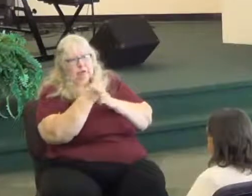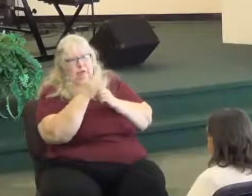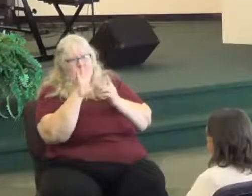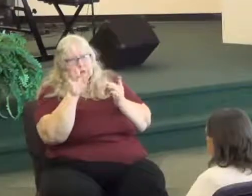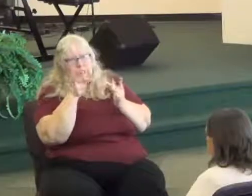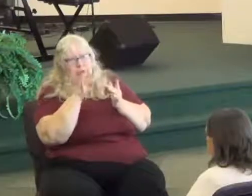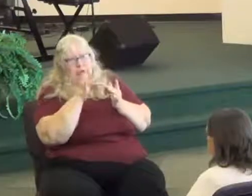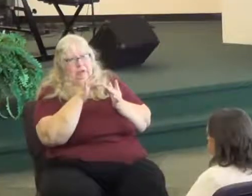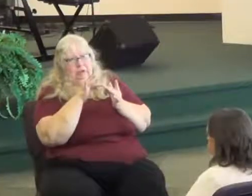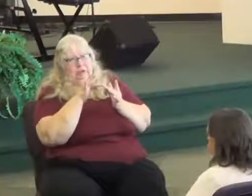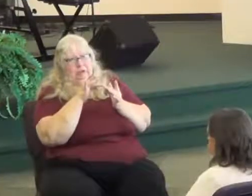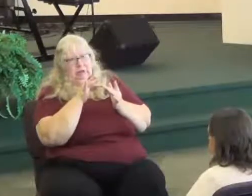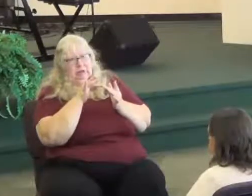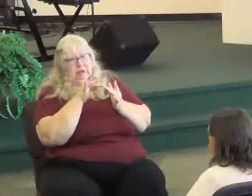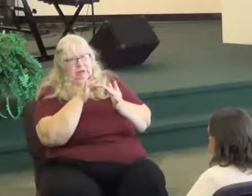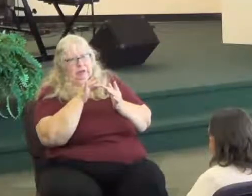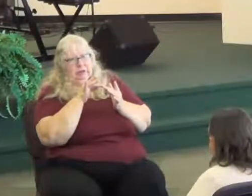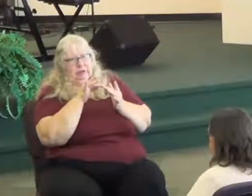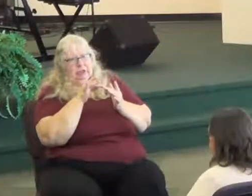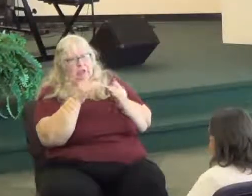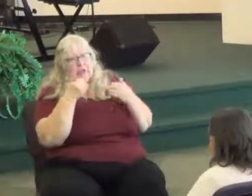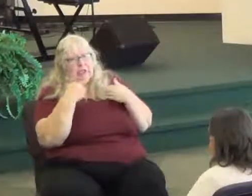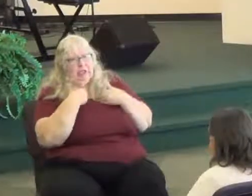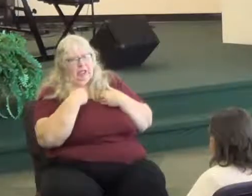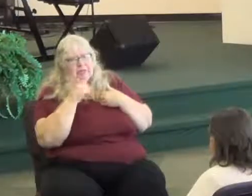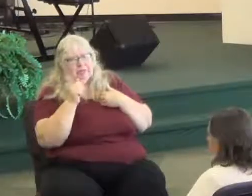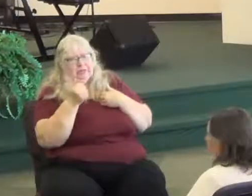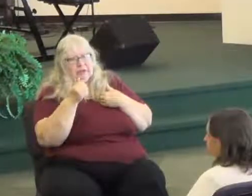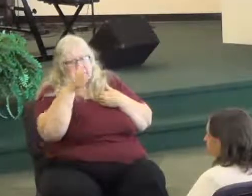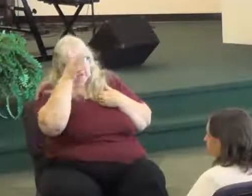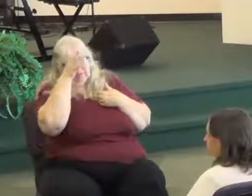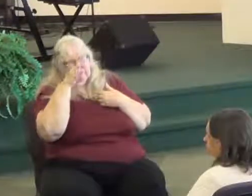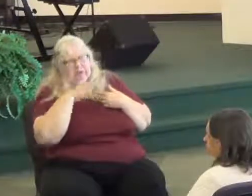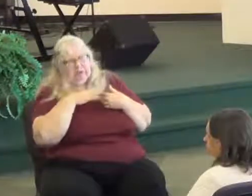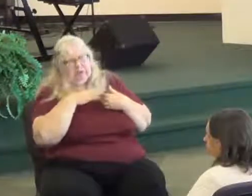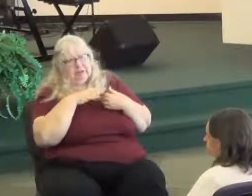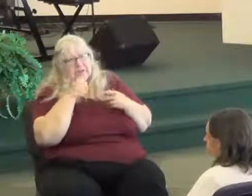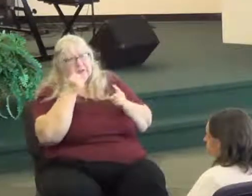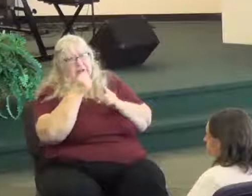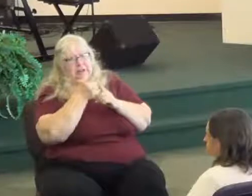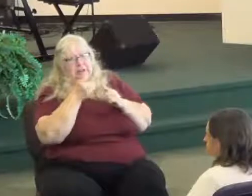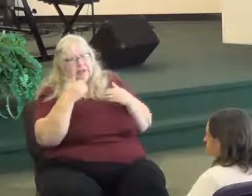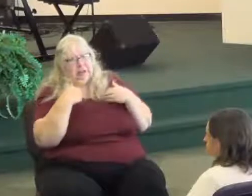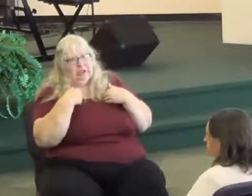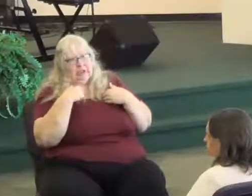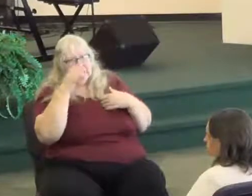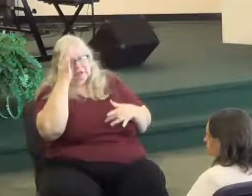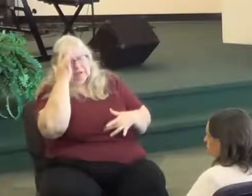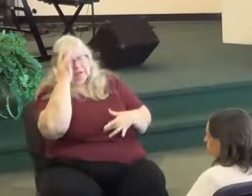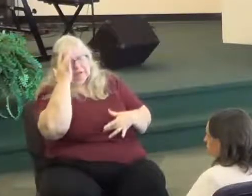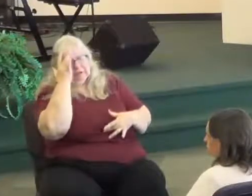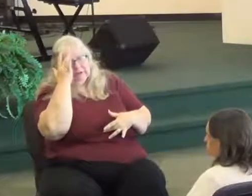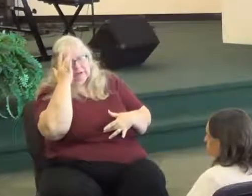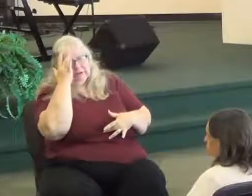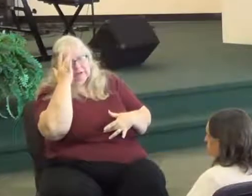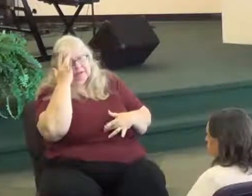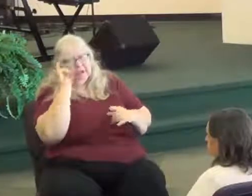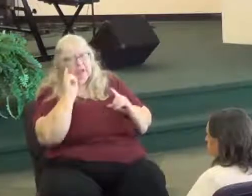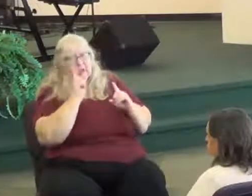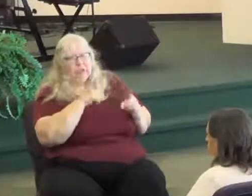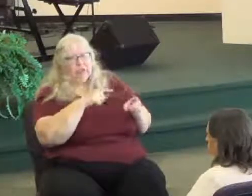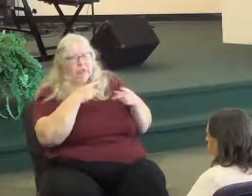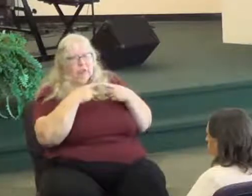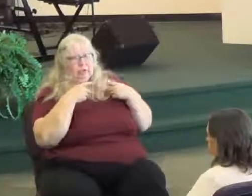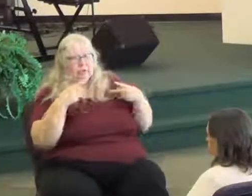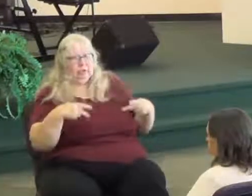men's sandals. You have 10 men here. And all of a sudden you get this disease. And you go to the priest and they say,